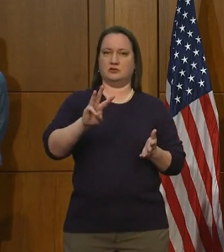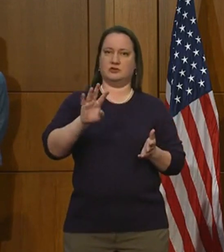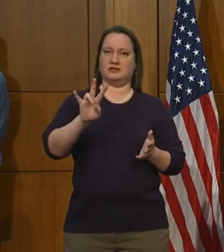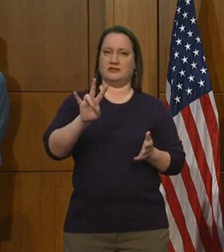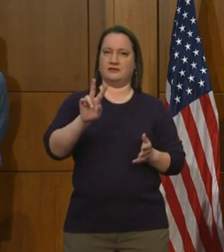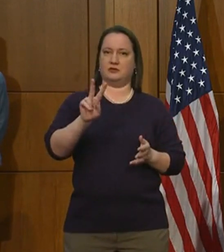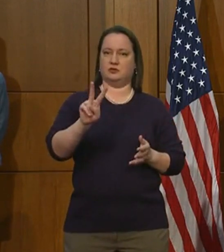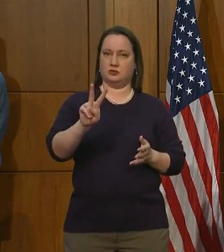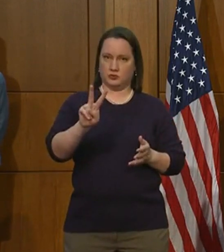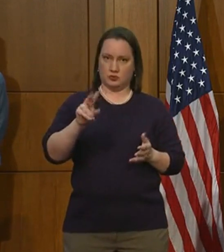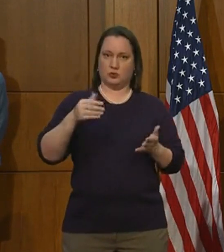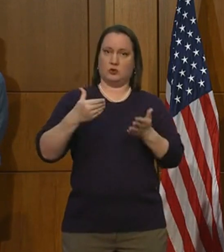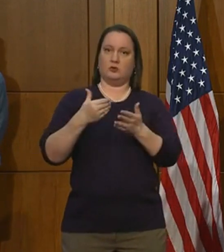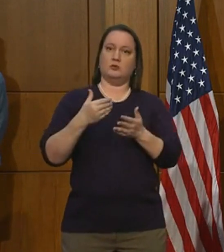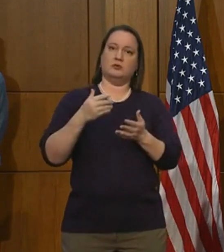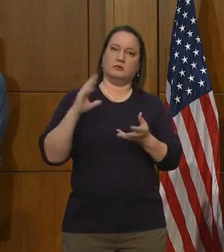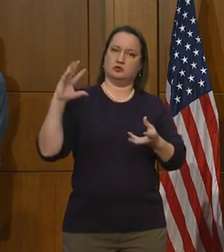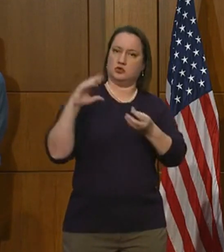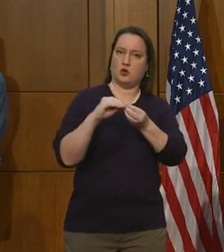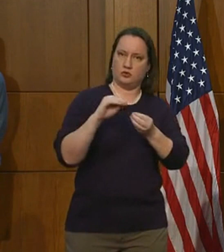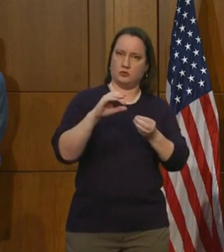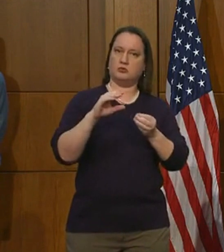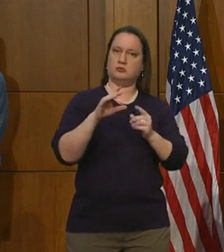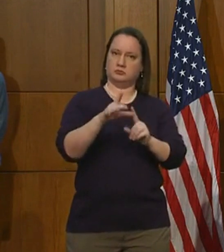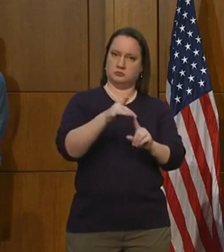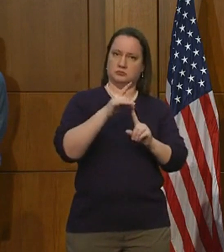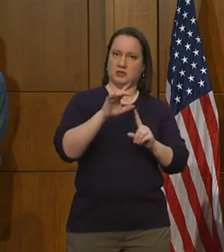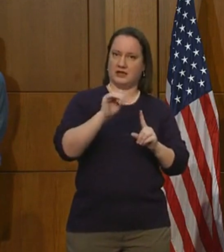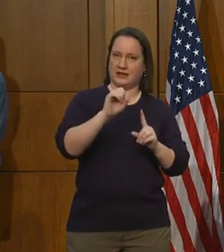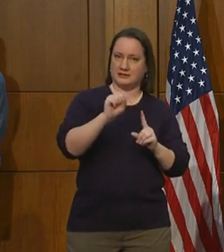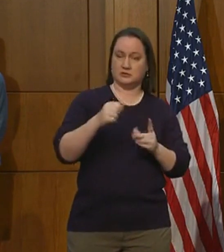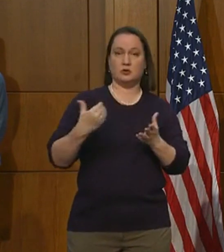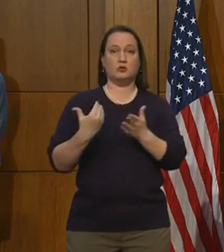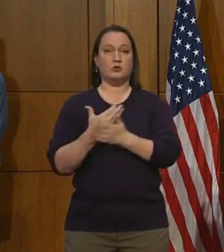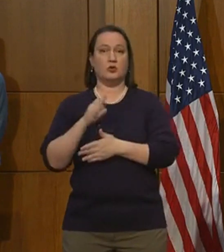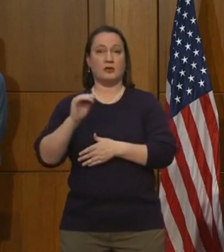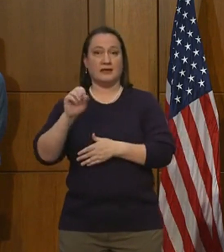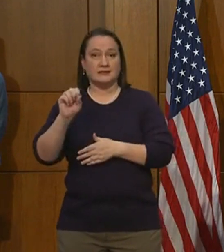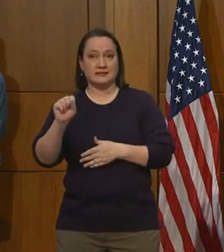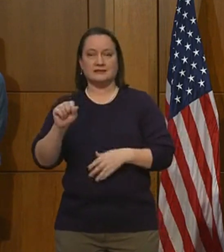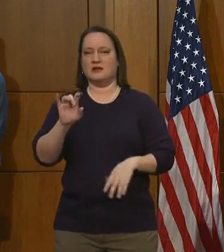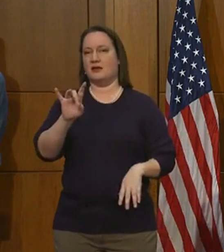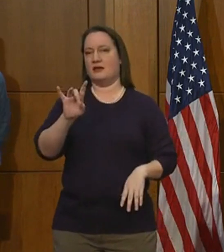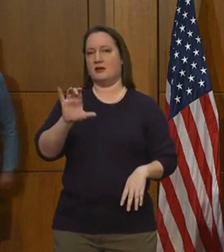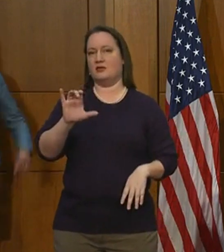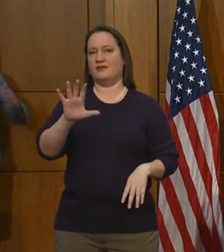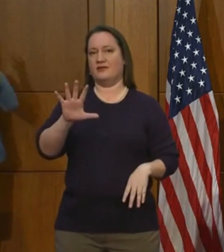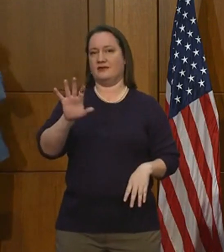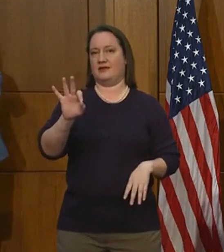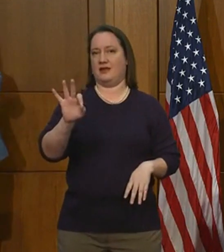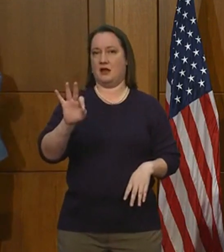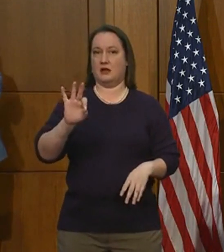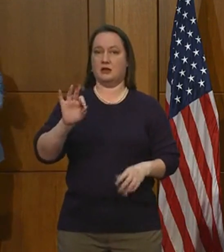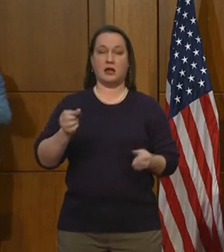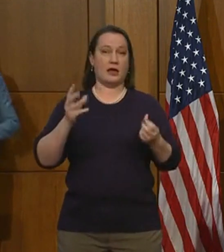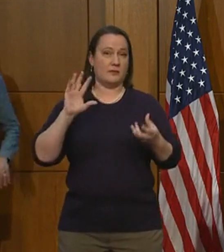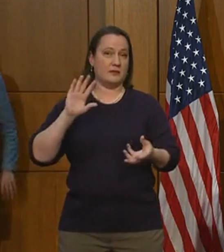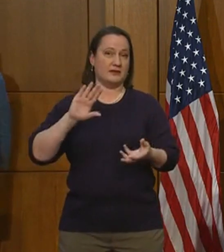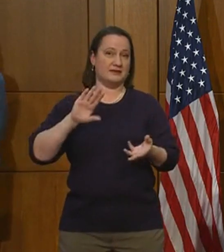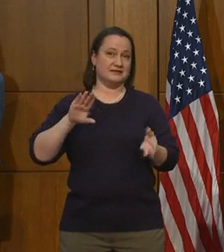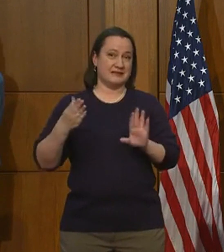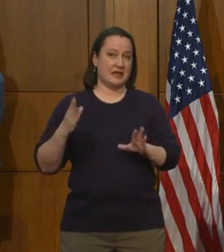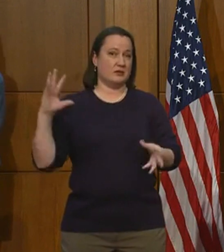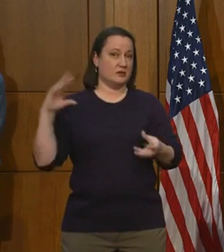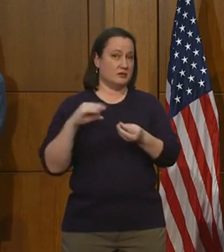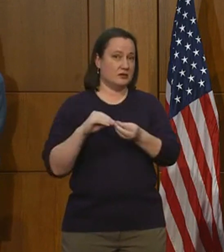28,672. New cases reported in the last period are 859. Total deaths are